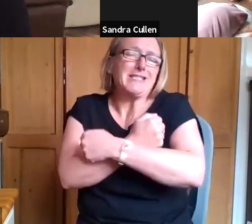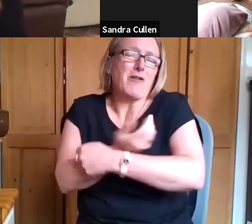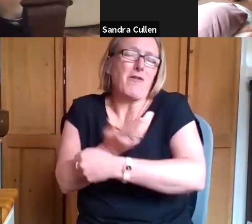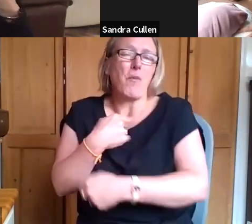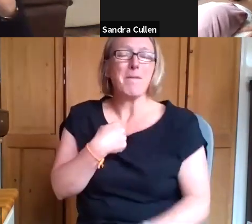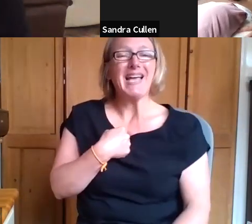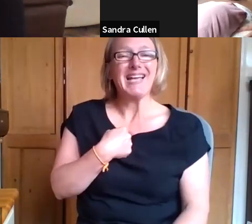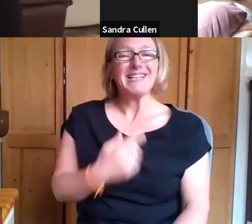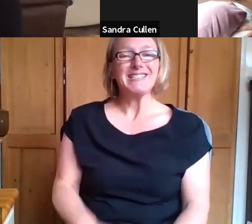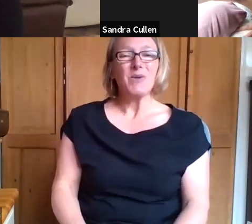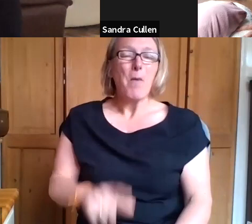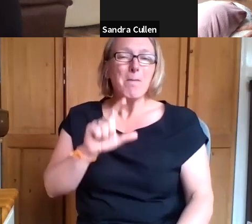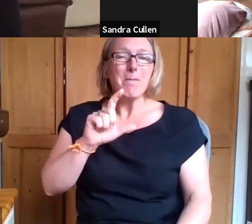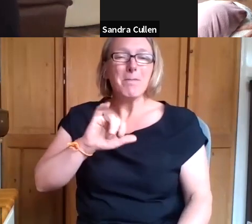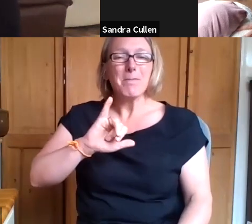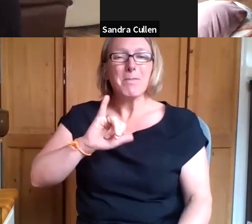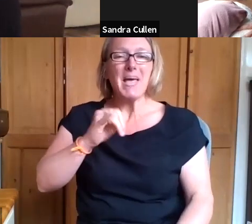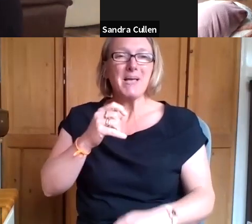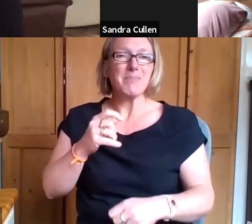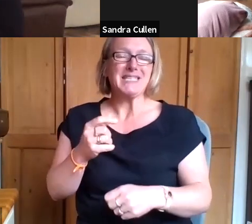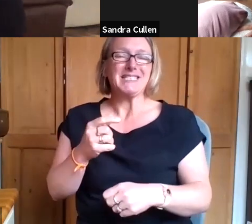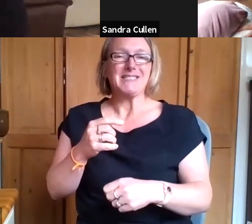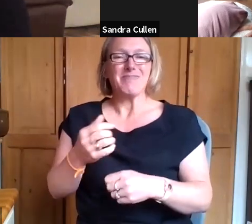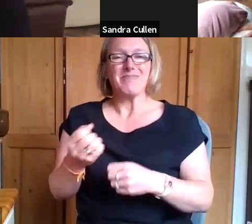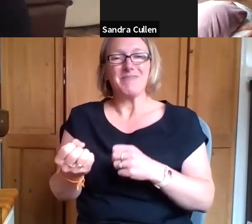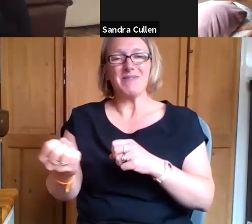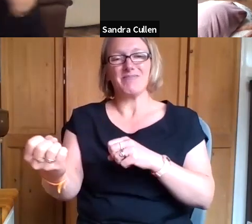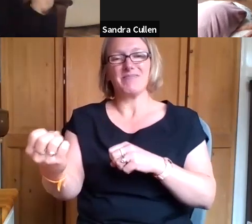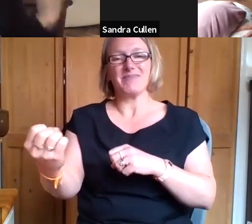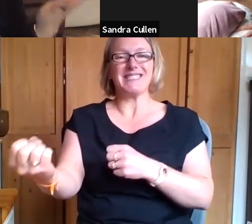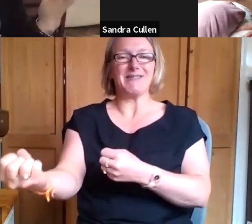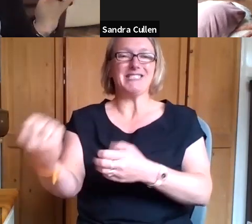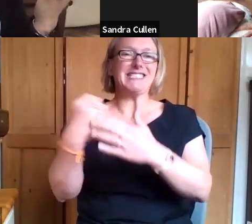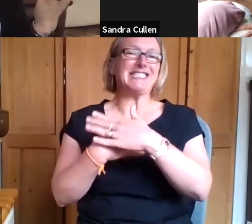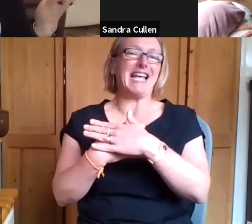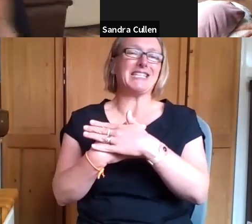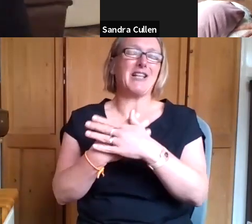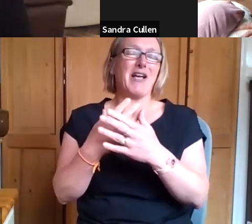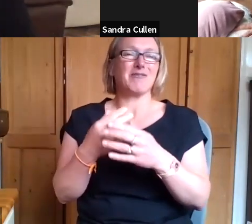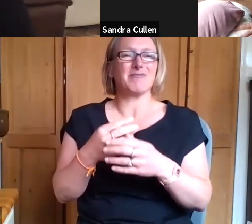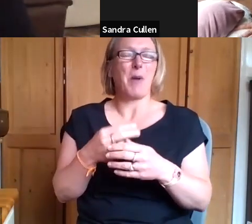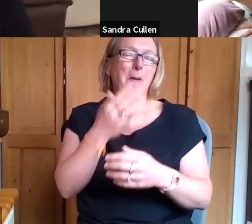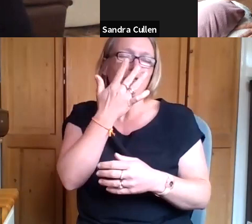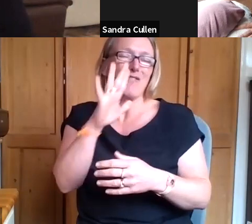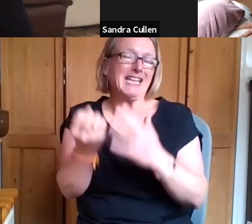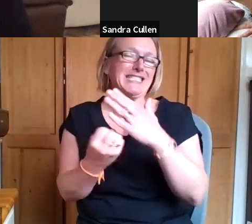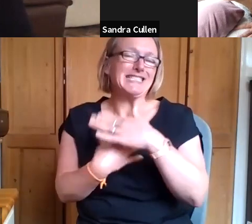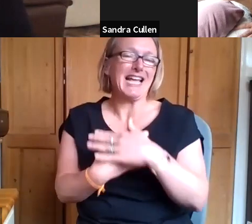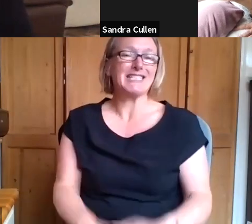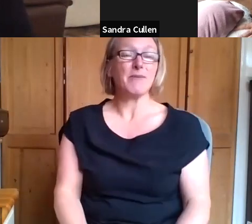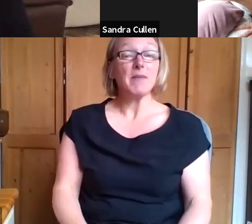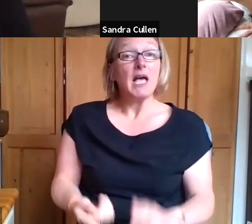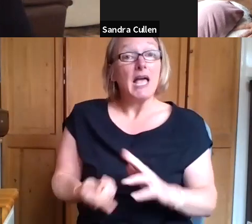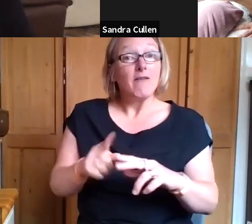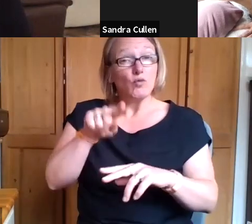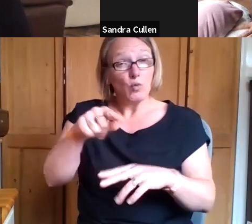And then just send me that little baby cuddle by osmosis. But if you do have a newborn baby, you know, obviously this is a really difficult